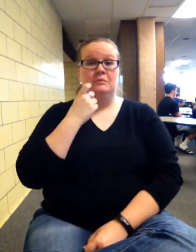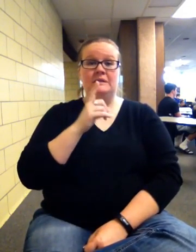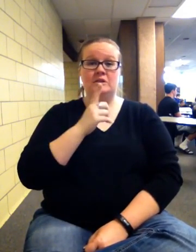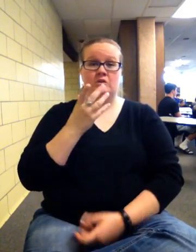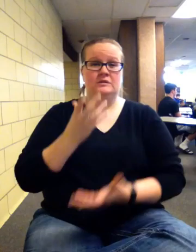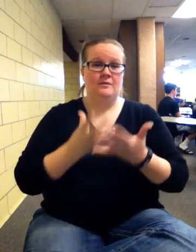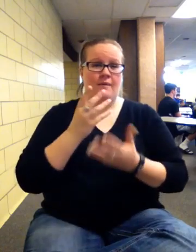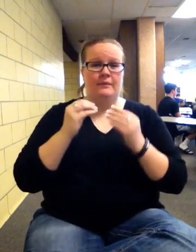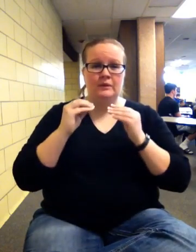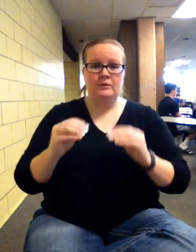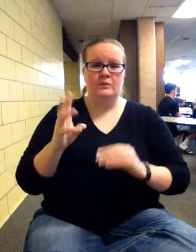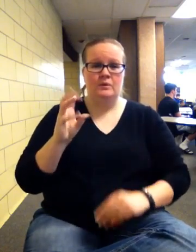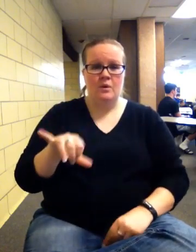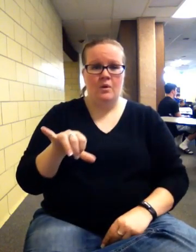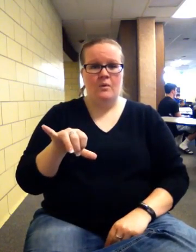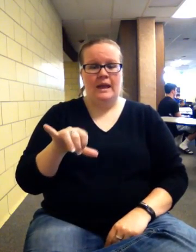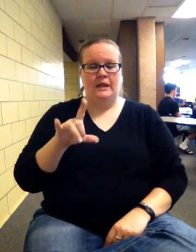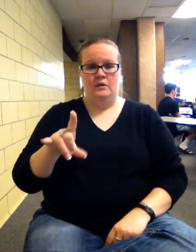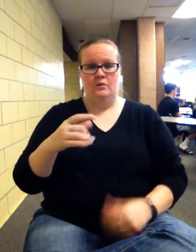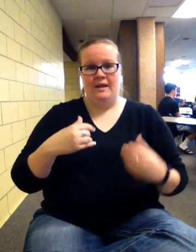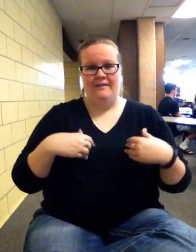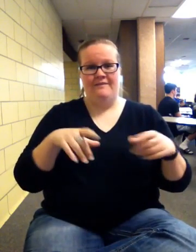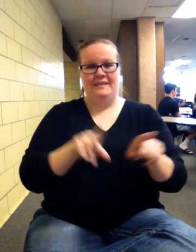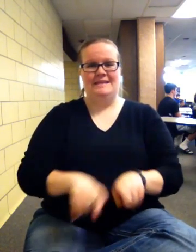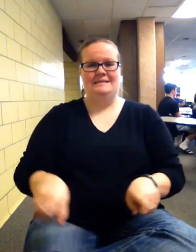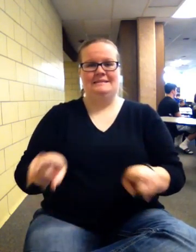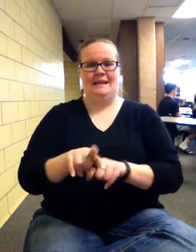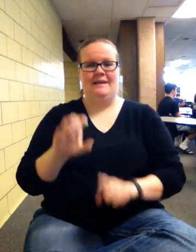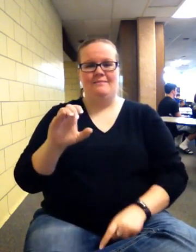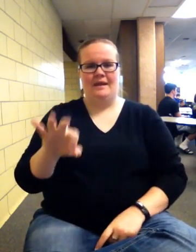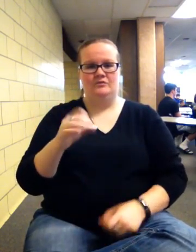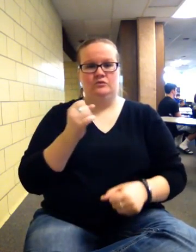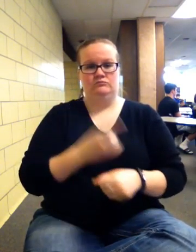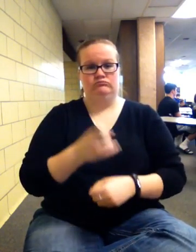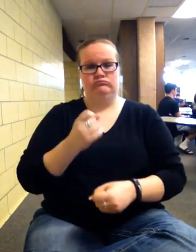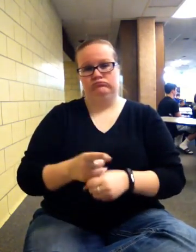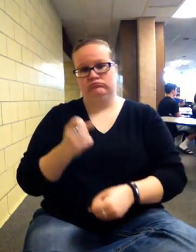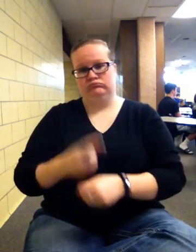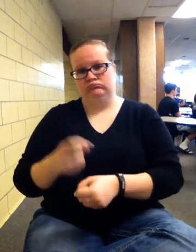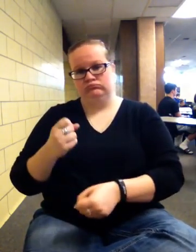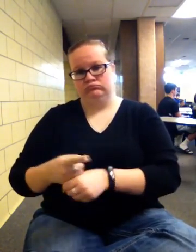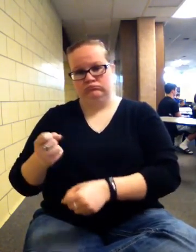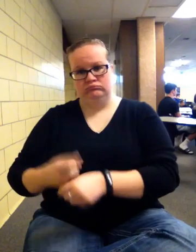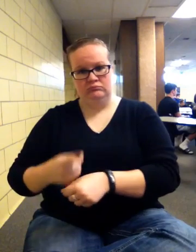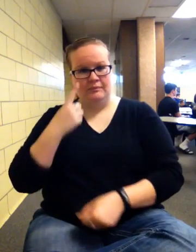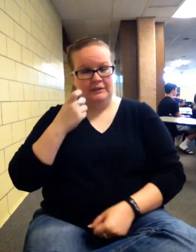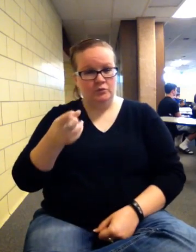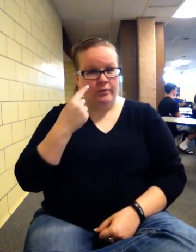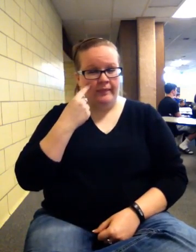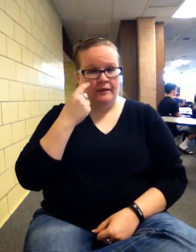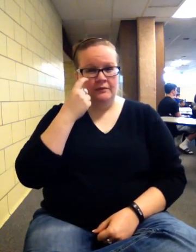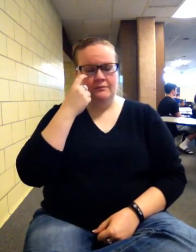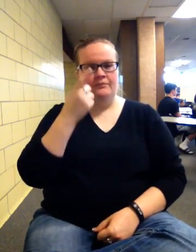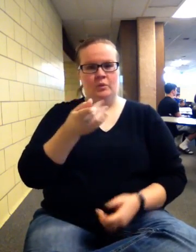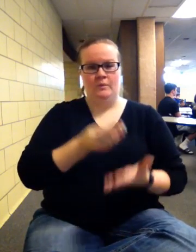no way that you can get the same cash flows year after year after year. Because if you think about it, when you buy this piece of machinery, it's